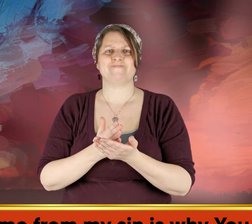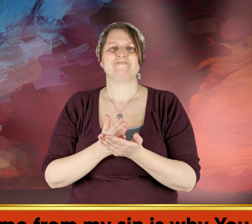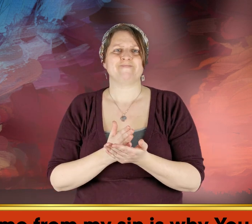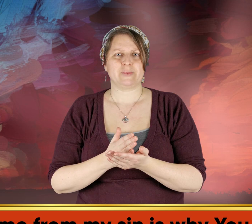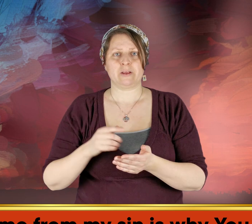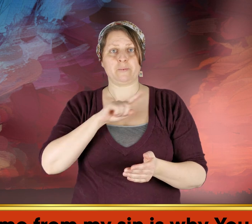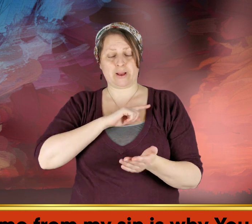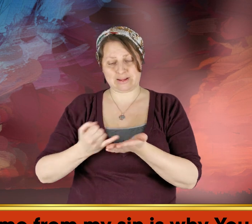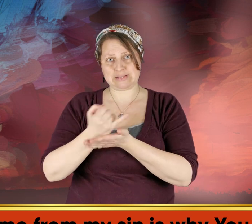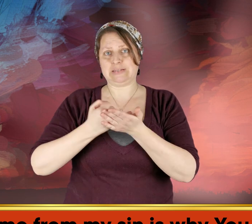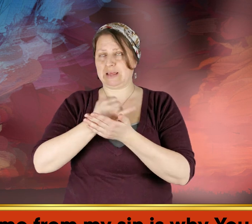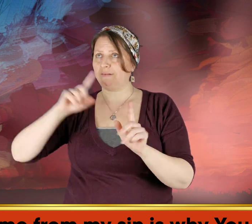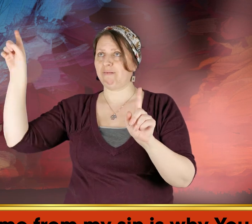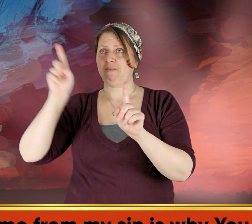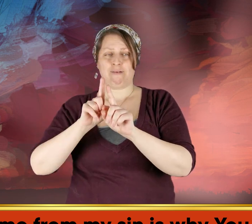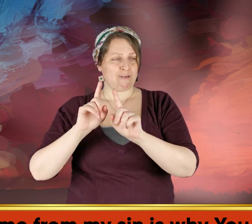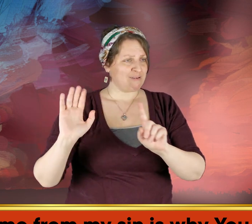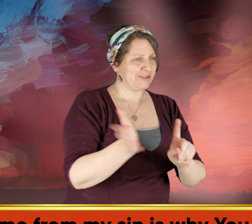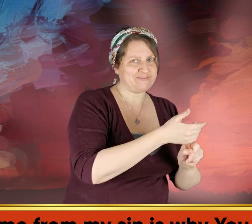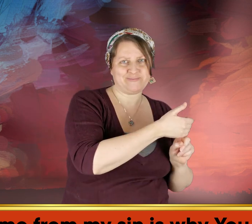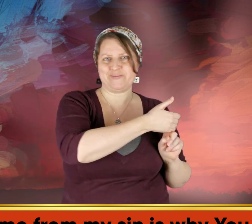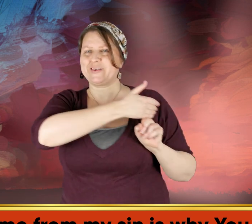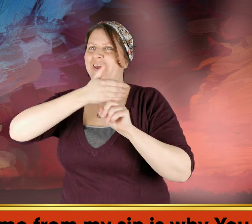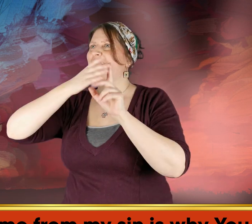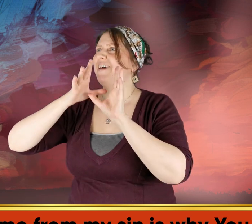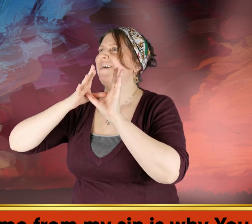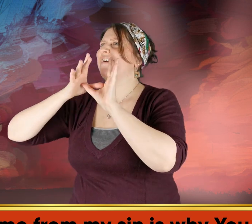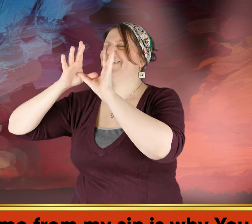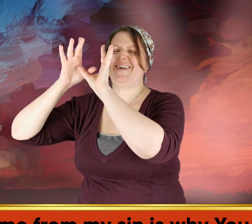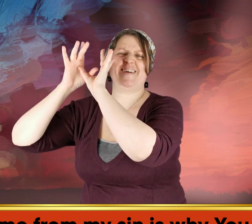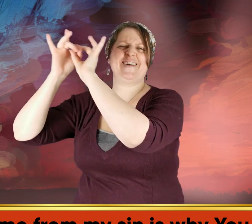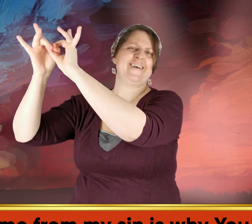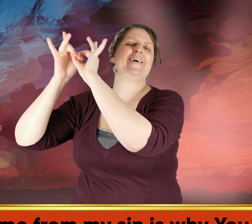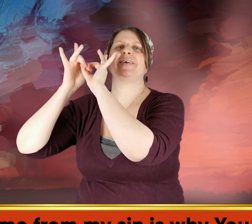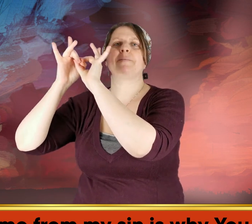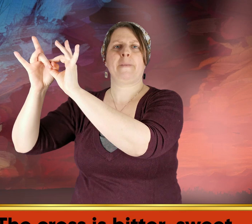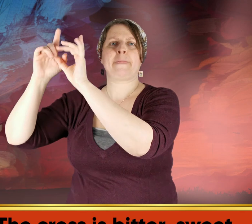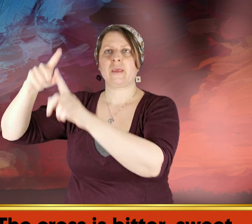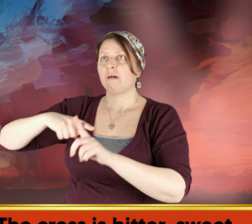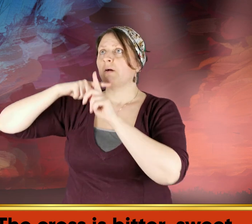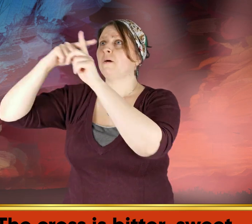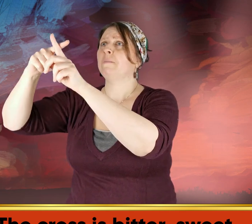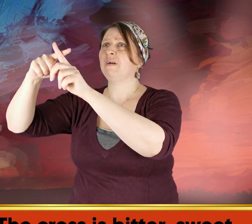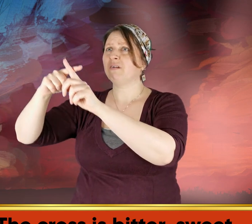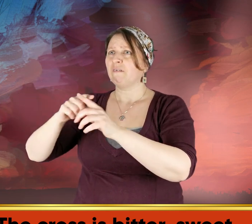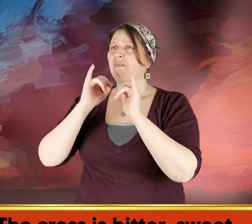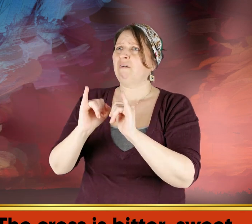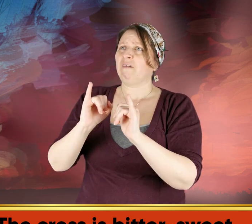save me from my sin is why you came The cross is bittersweet